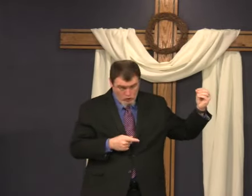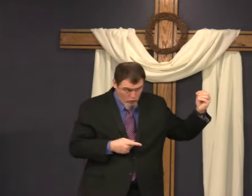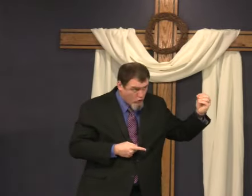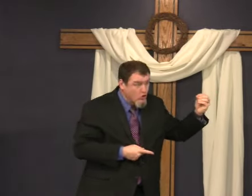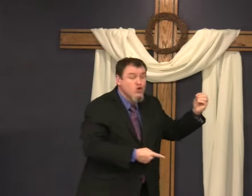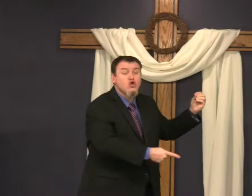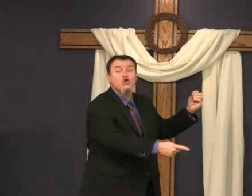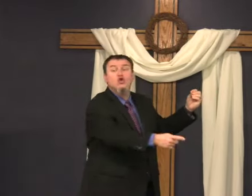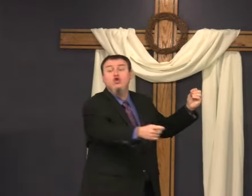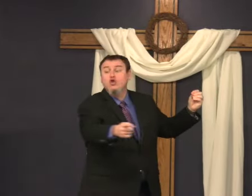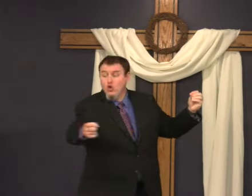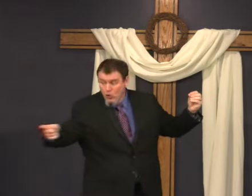way.